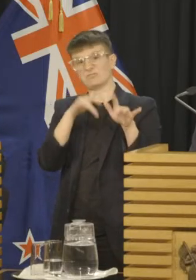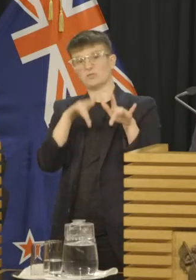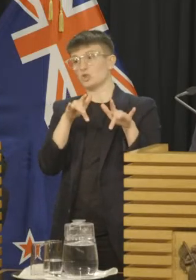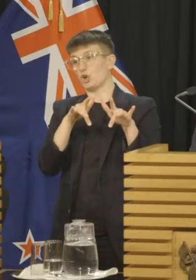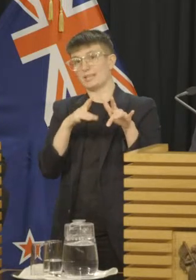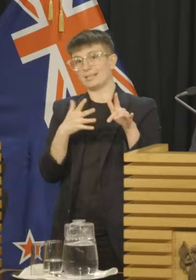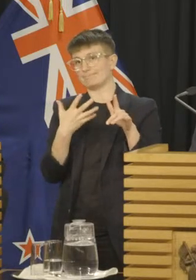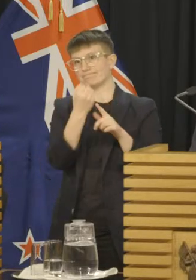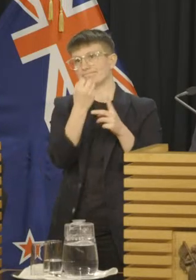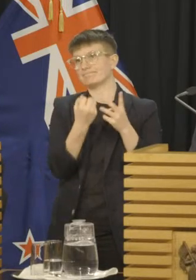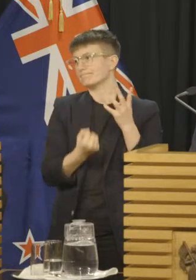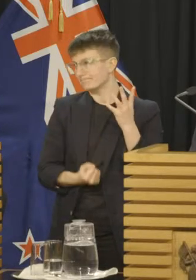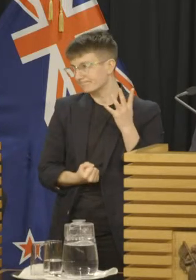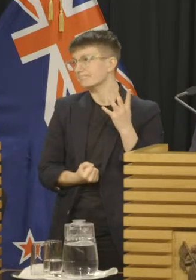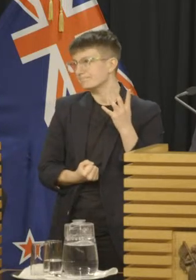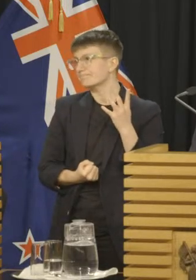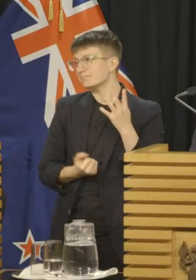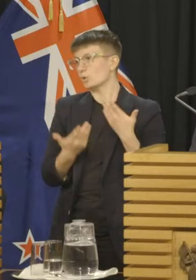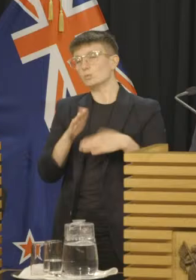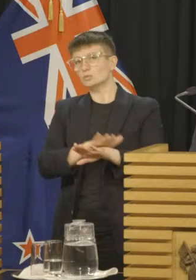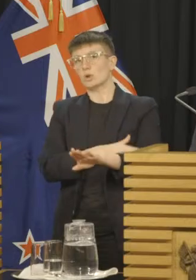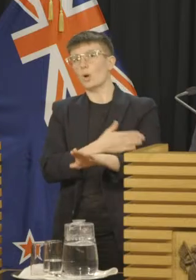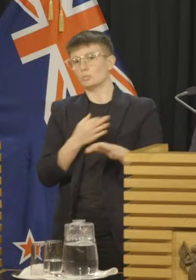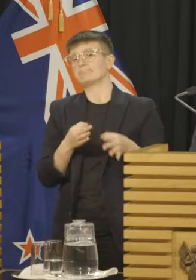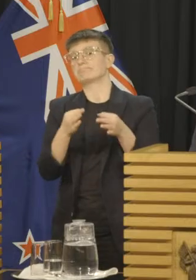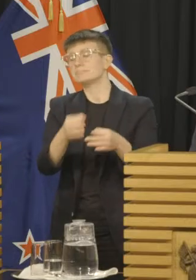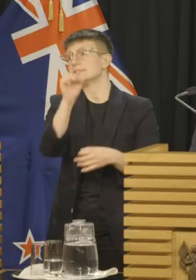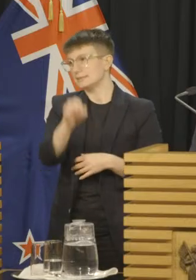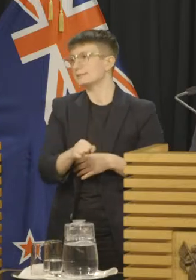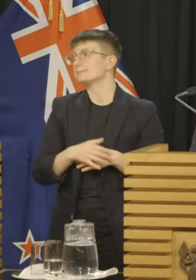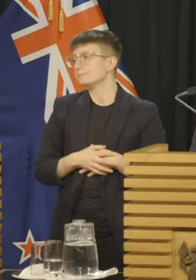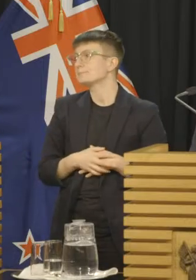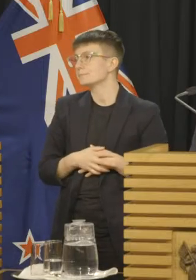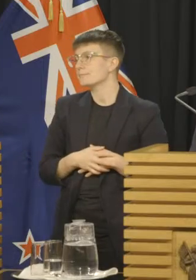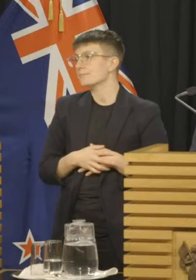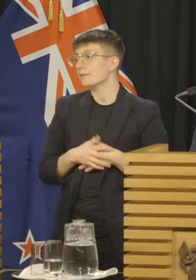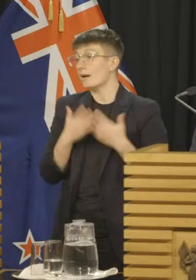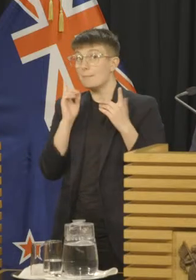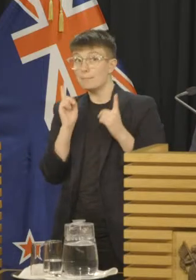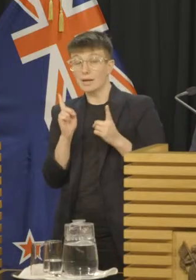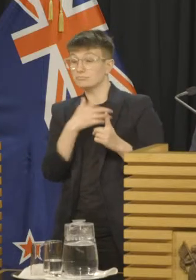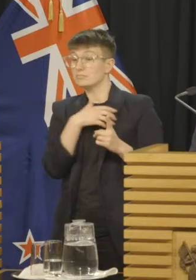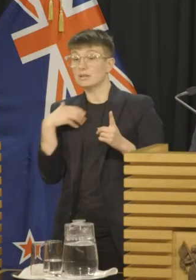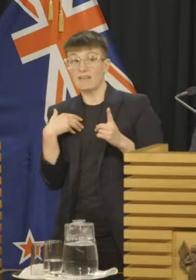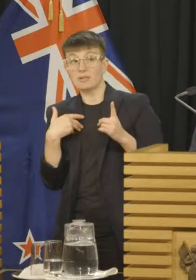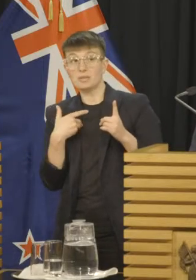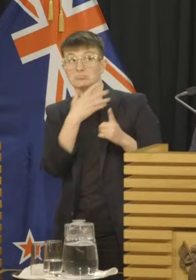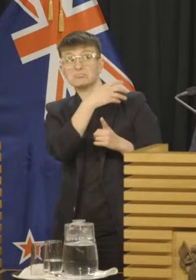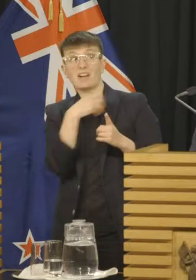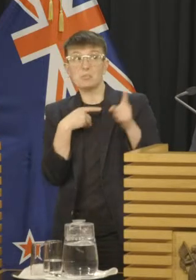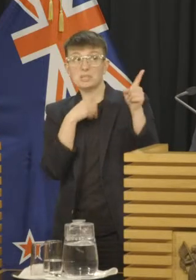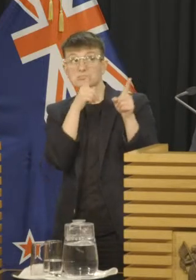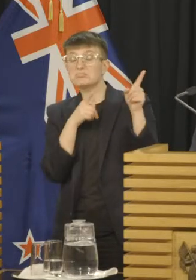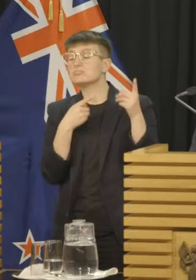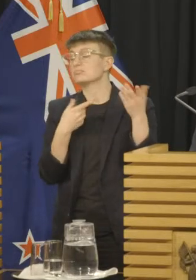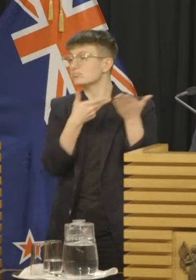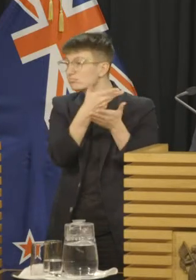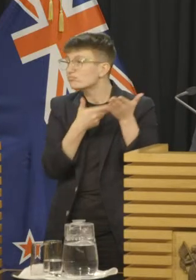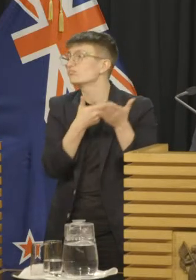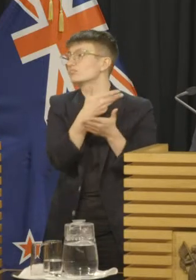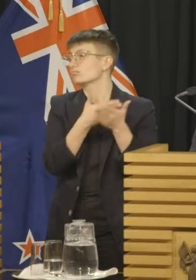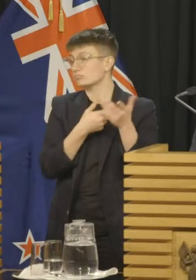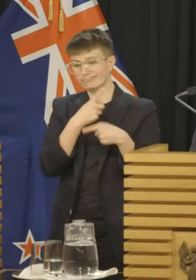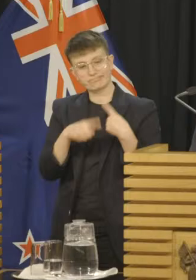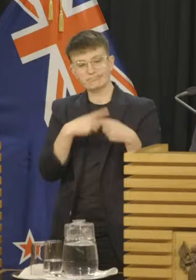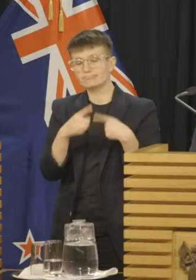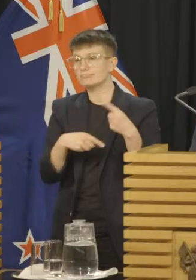community transmission. So definitely it has slowed things down. The work between officials continues, but I don't expect to